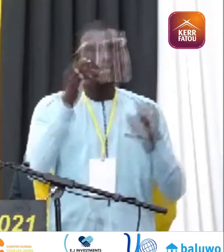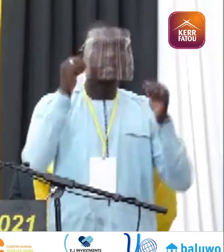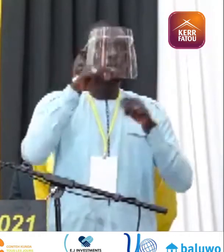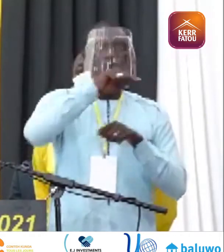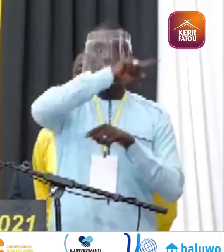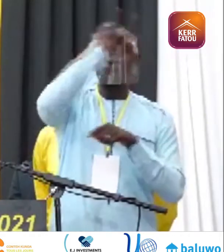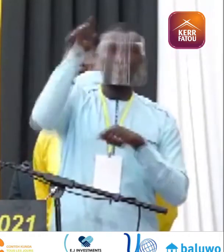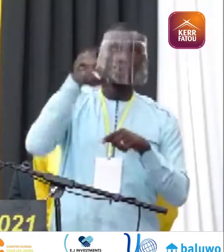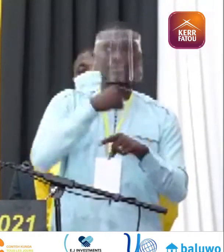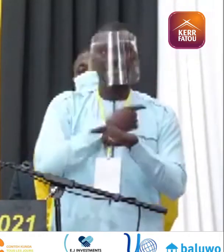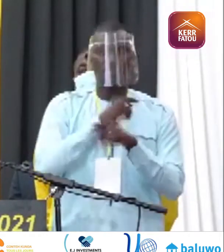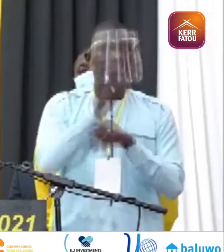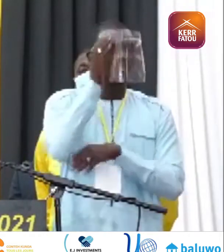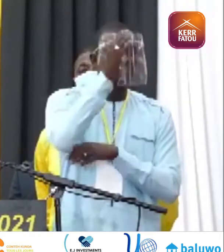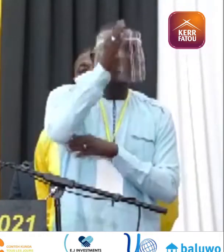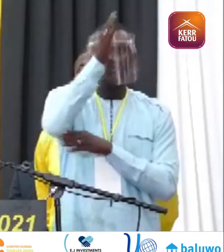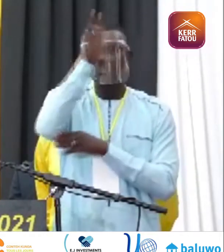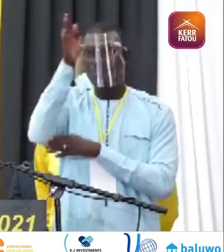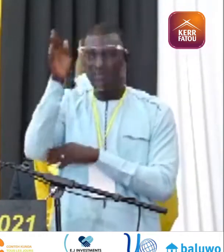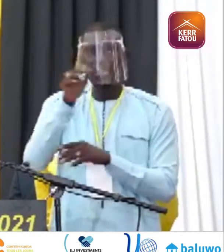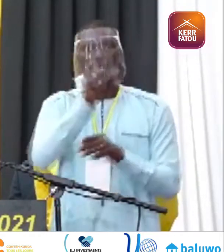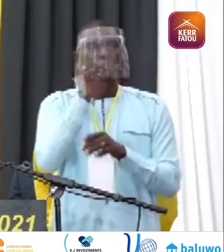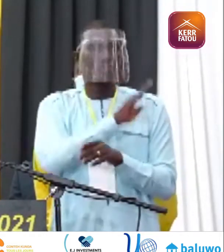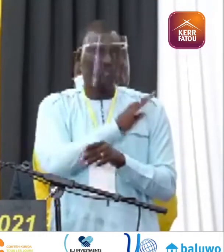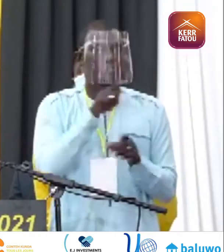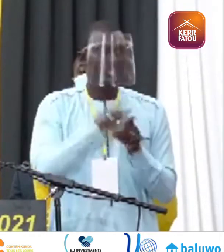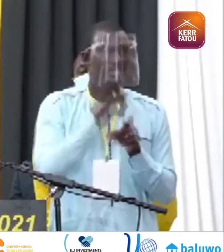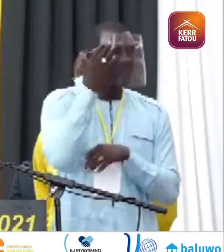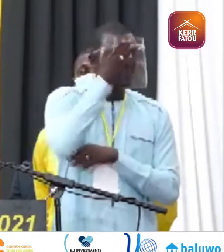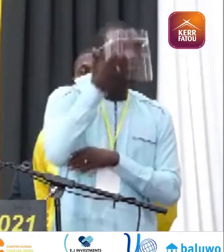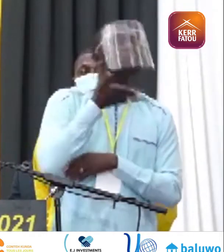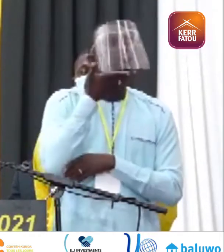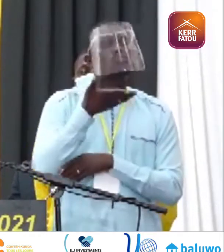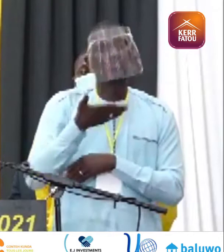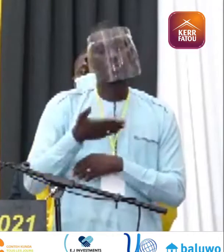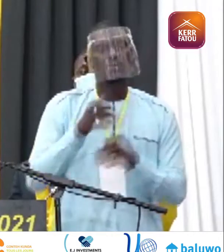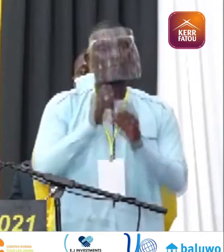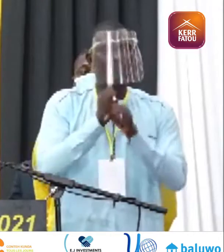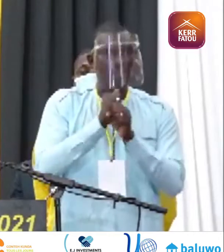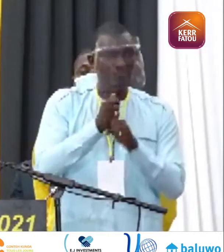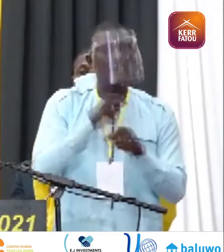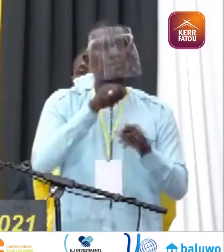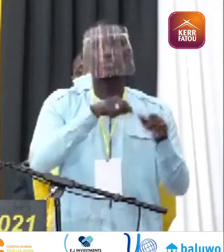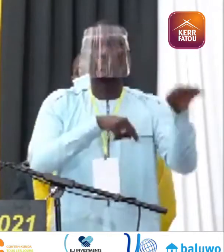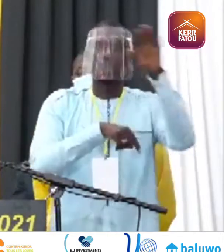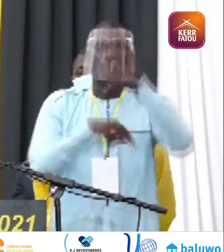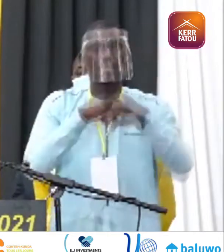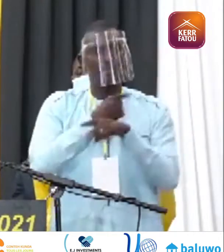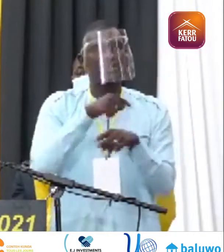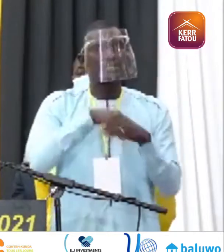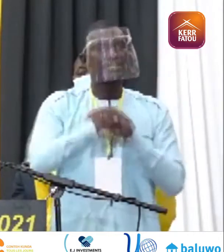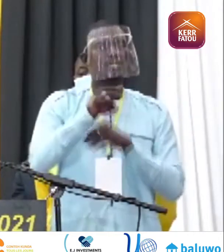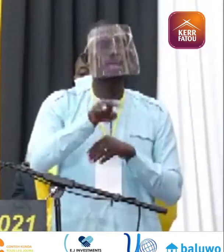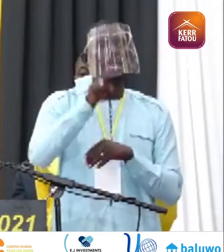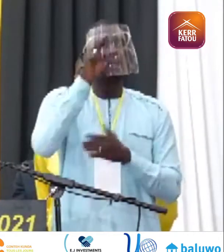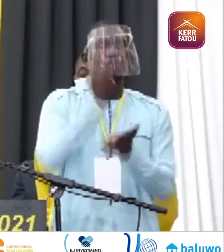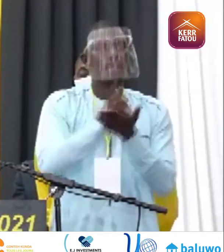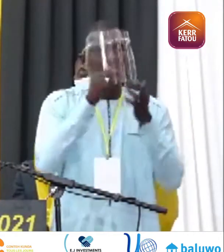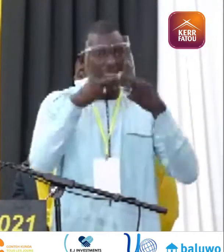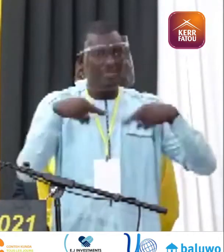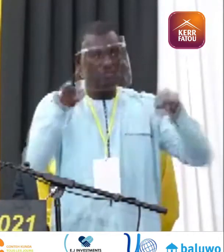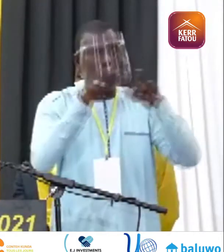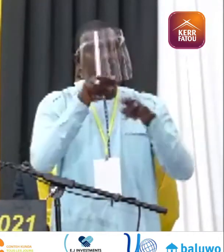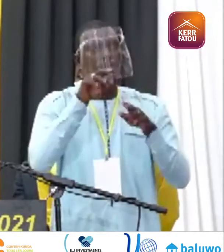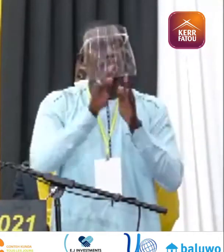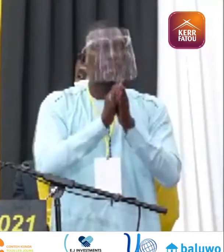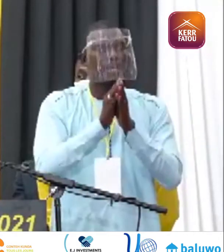the regional bureaus and also visiting of the youth farms across the country. In the North Bank, the youth